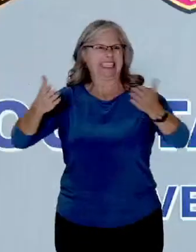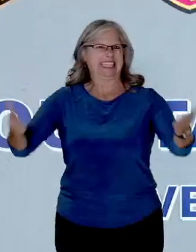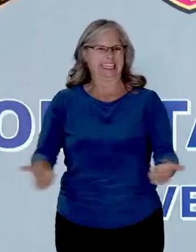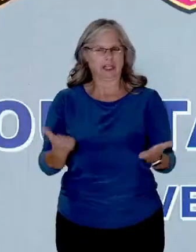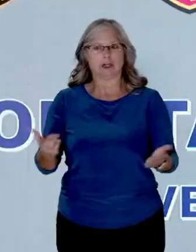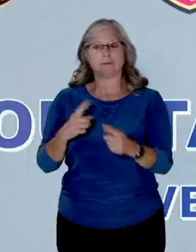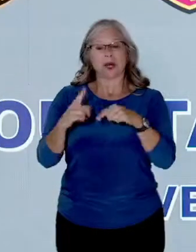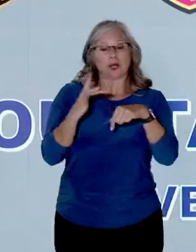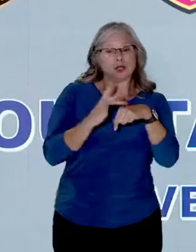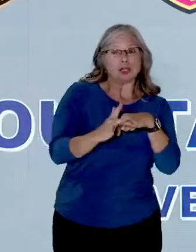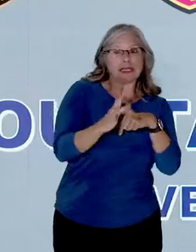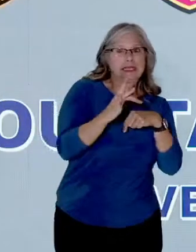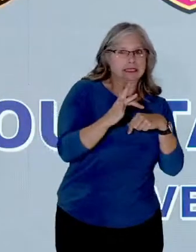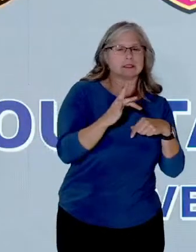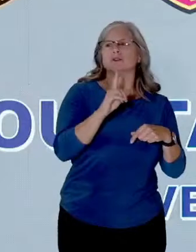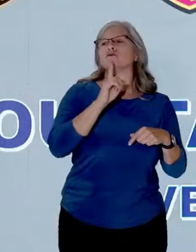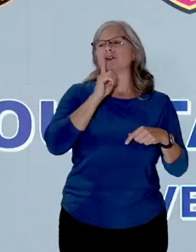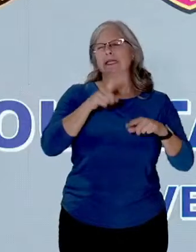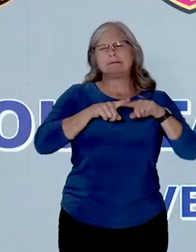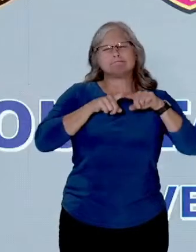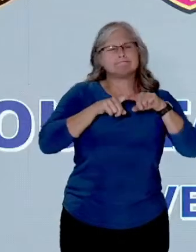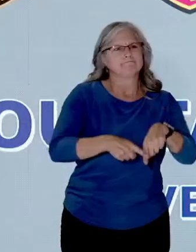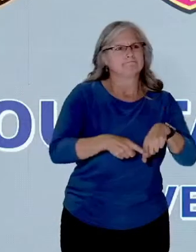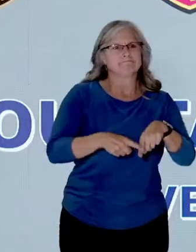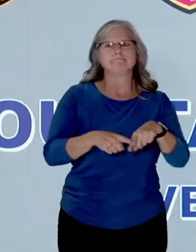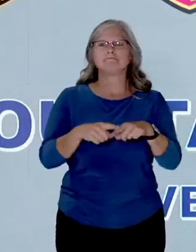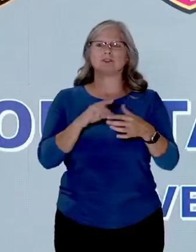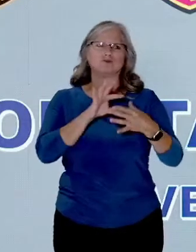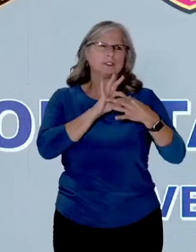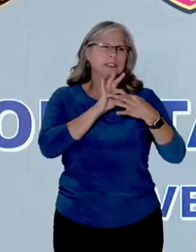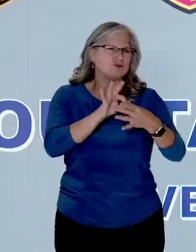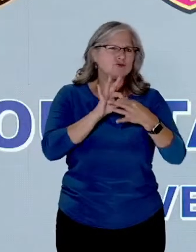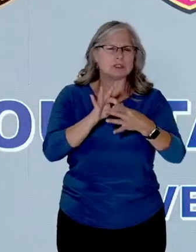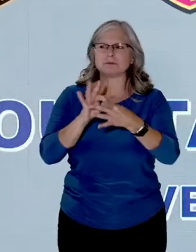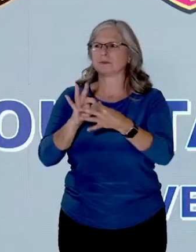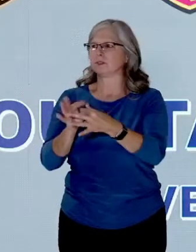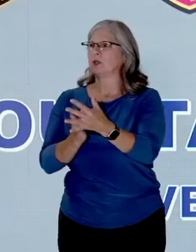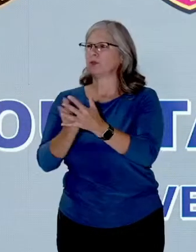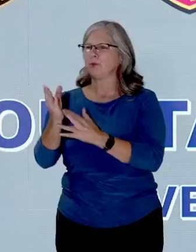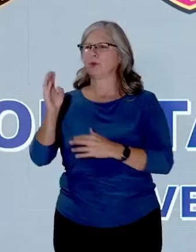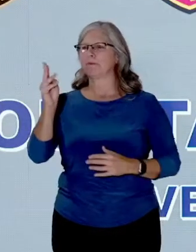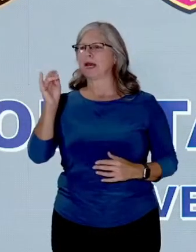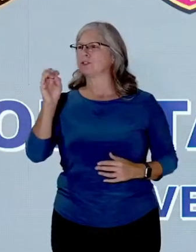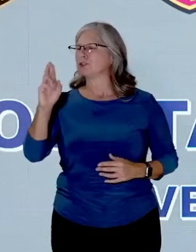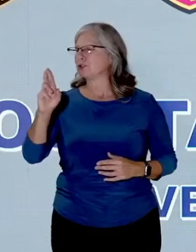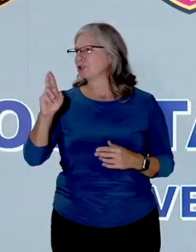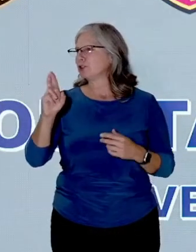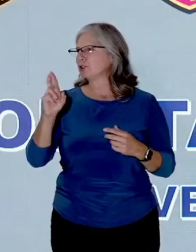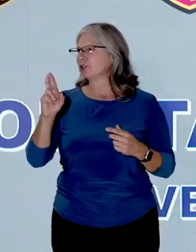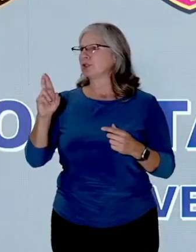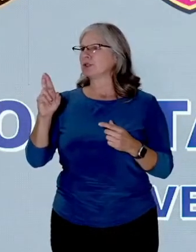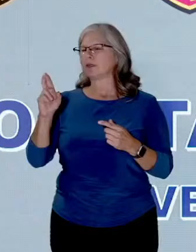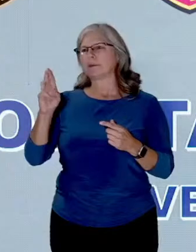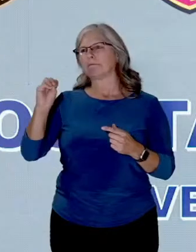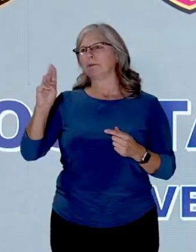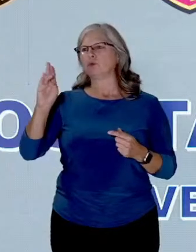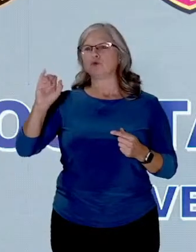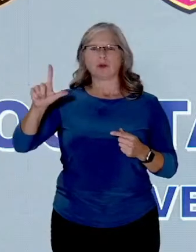in those early phases, we really rely on relationships through the master mutual